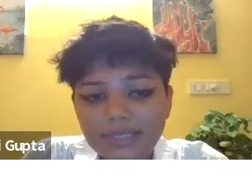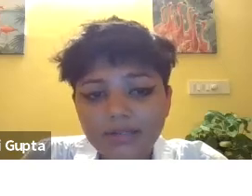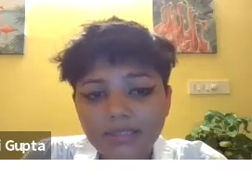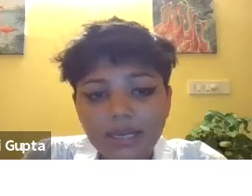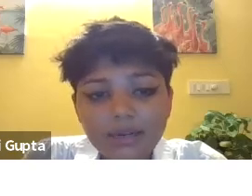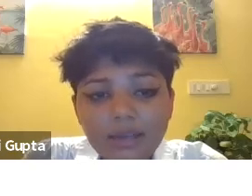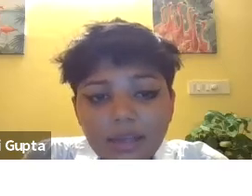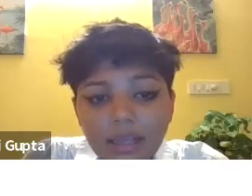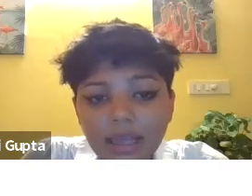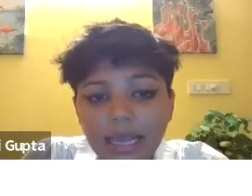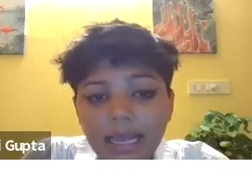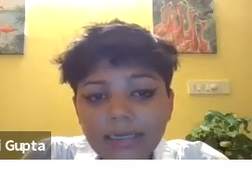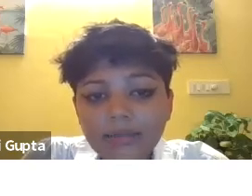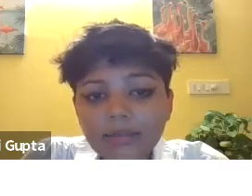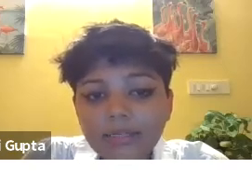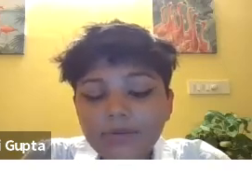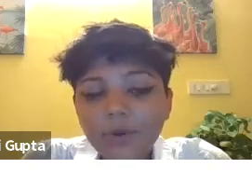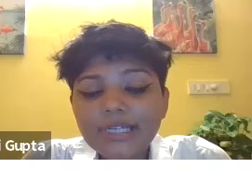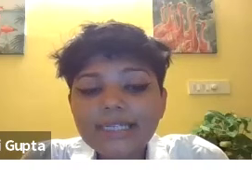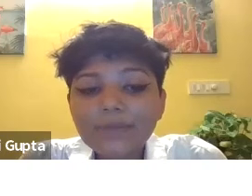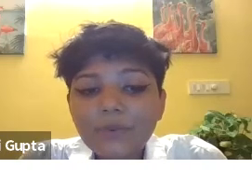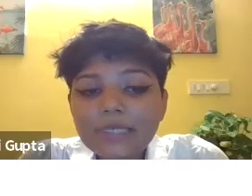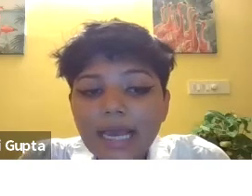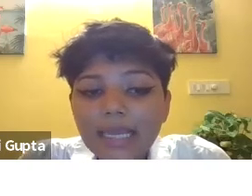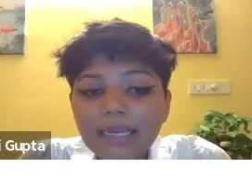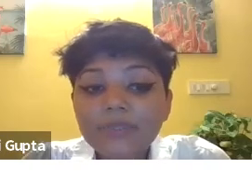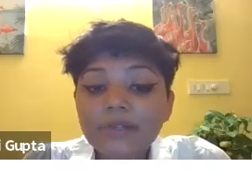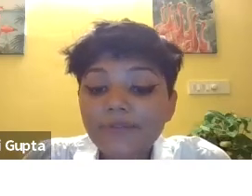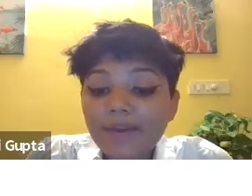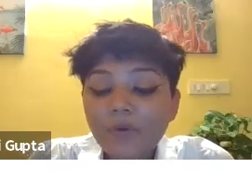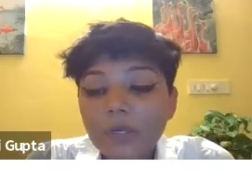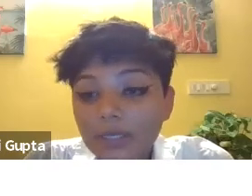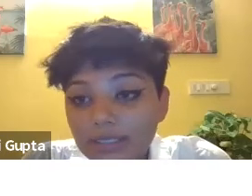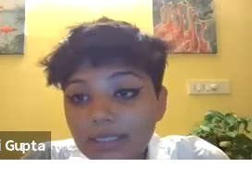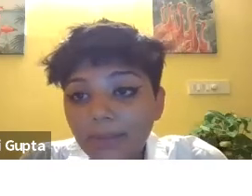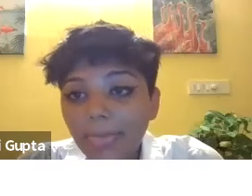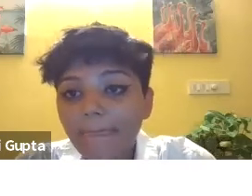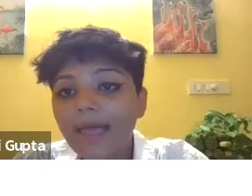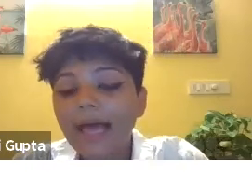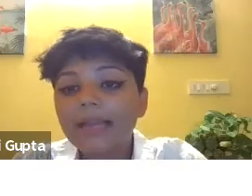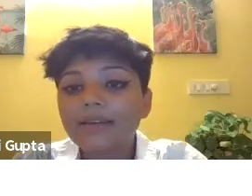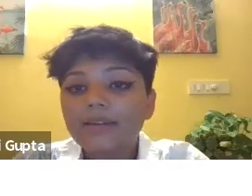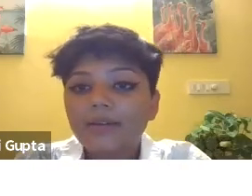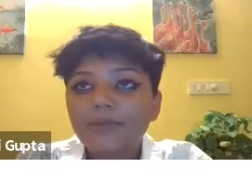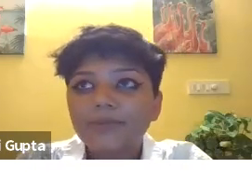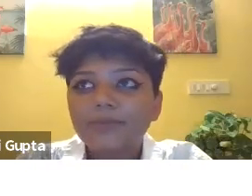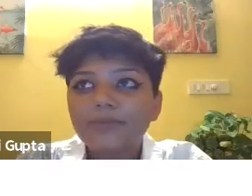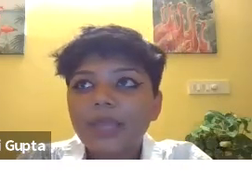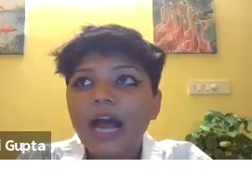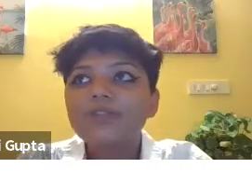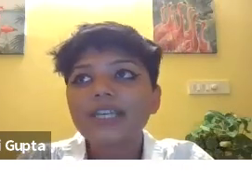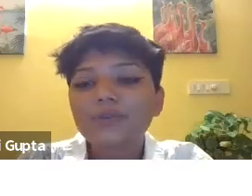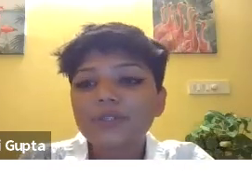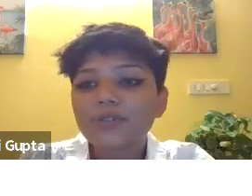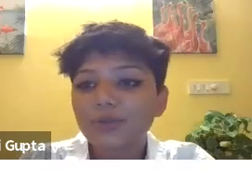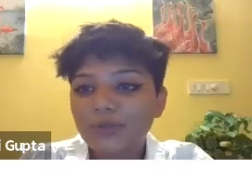Lankaransar, which is in Rajasthan. And what she did was that it was a fair for girls, and